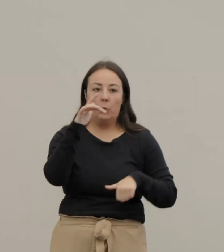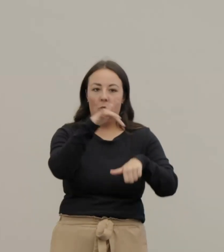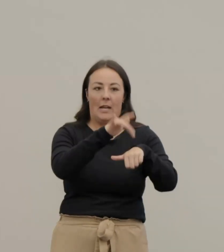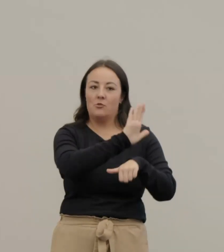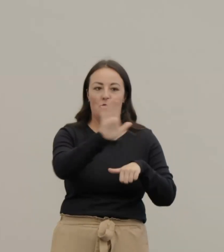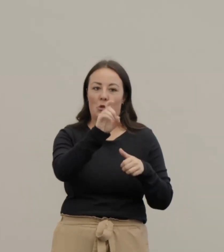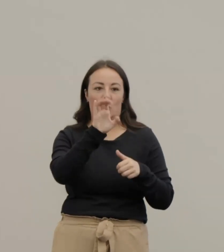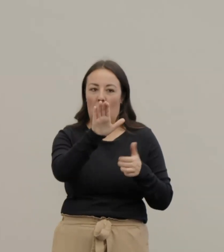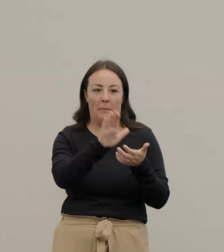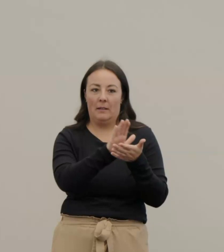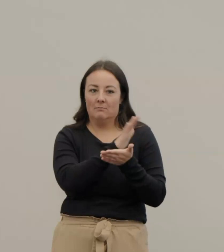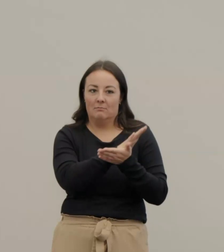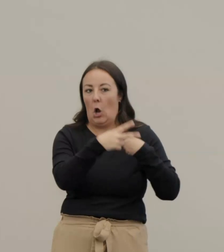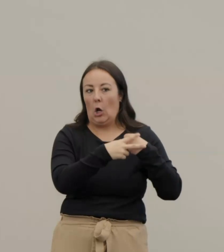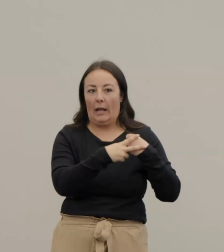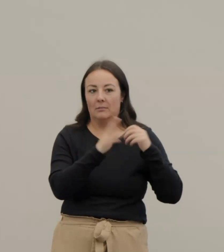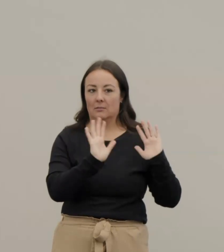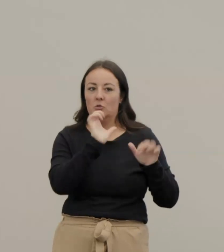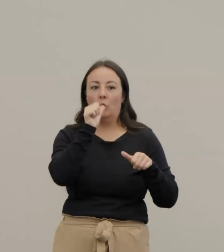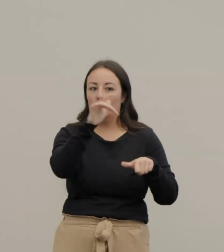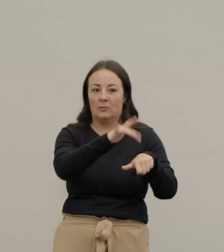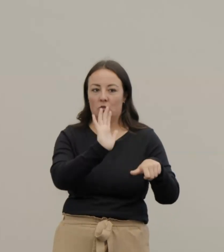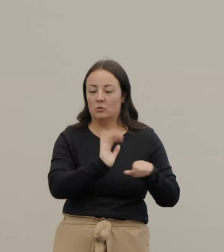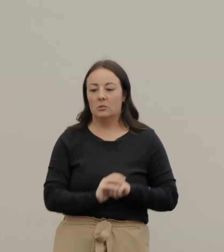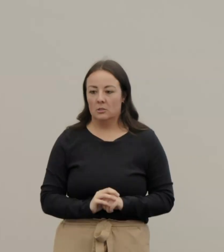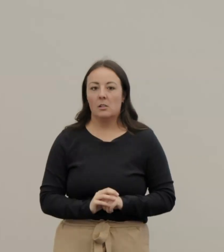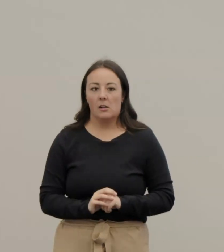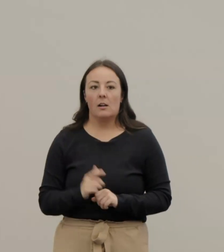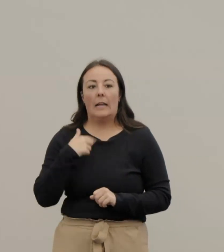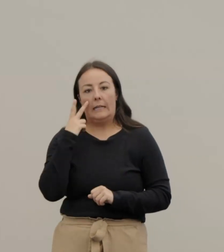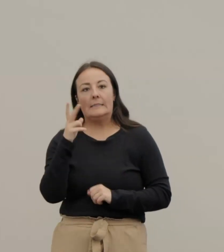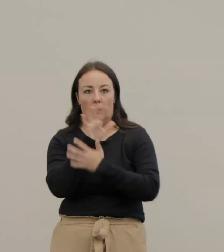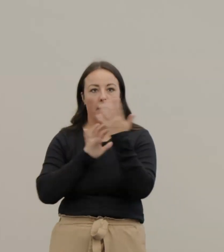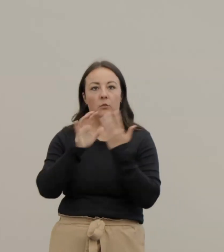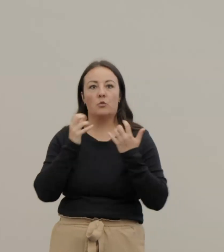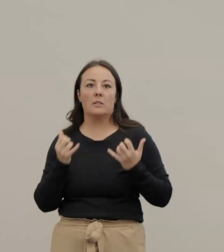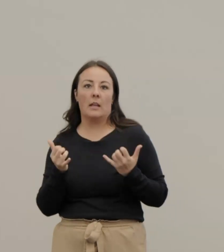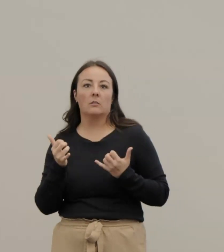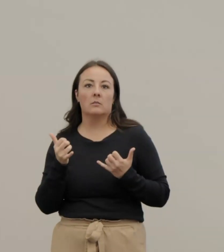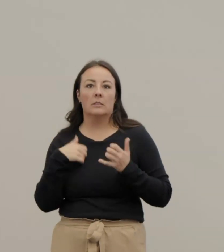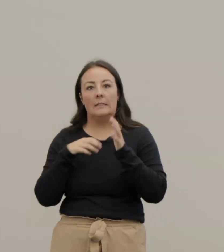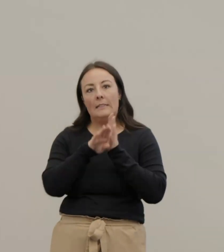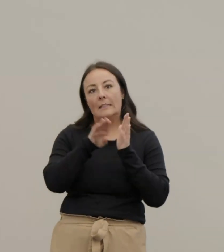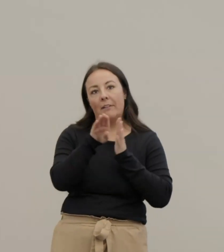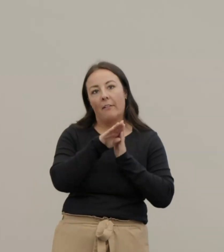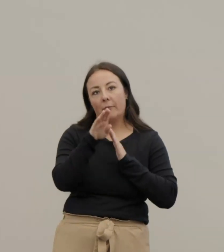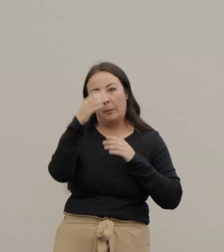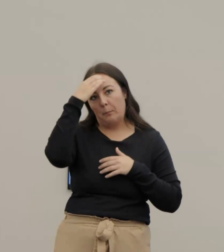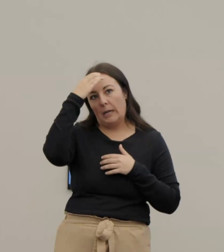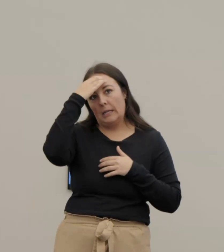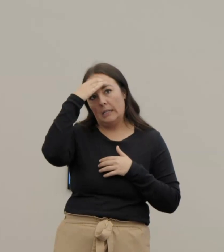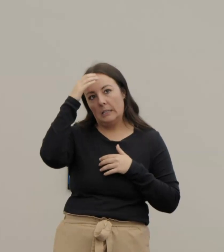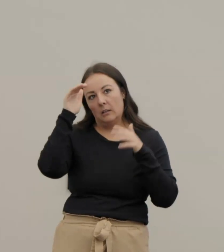document. All right. And by document, and I see the confusion now, developer brain. Document, I meant the HTML